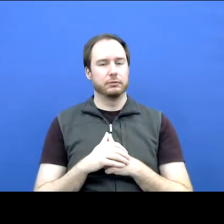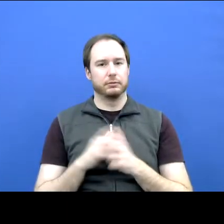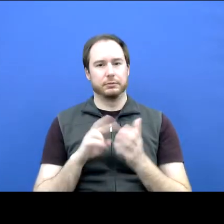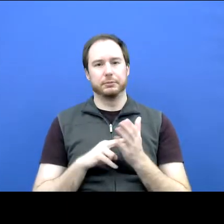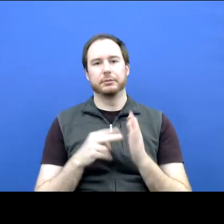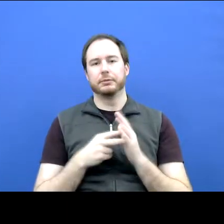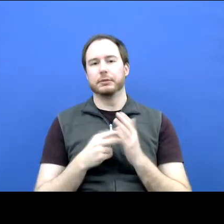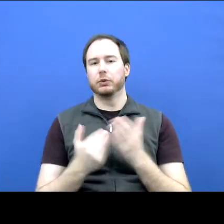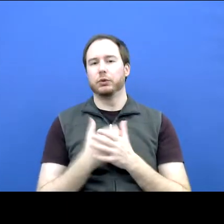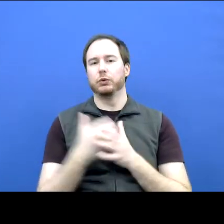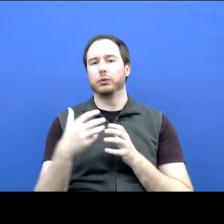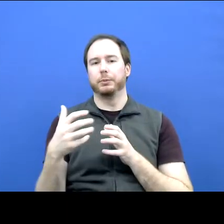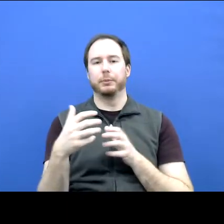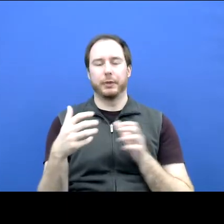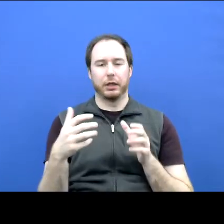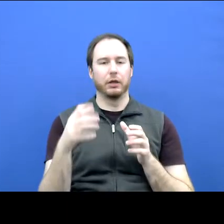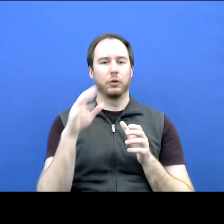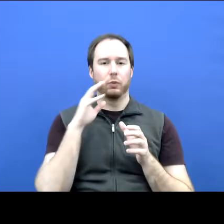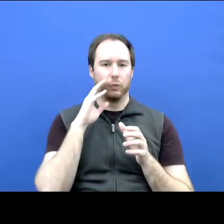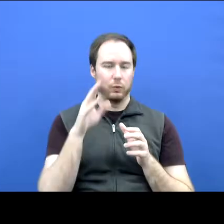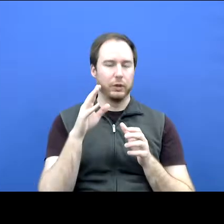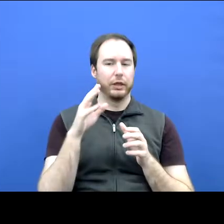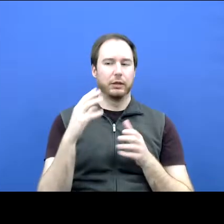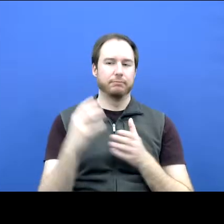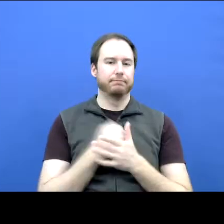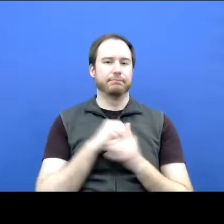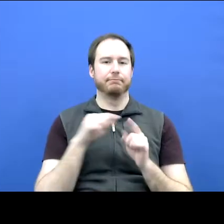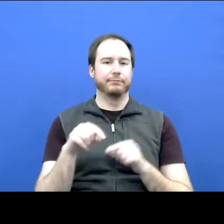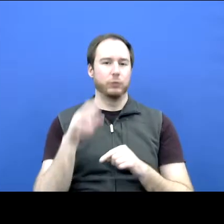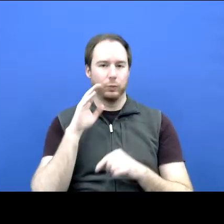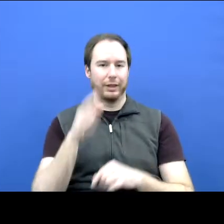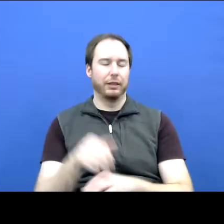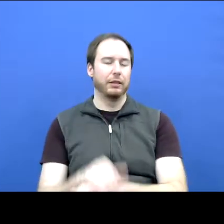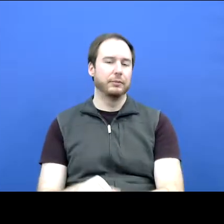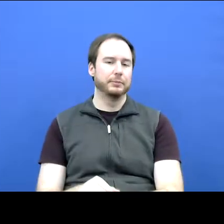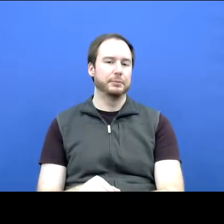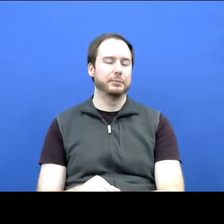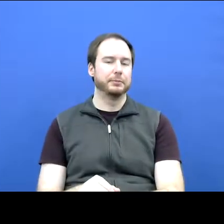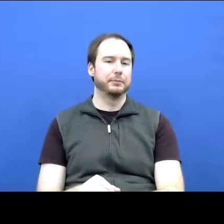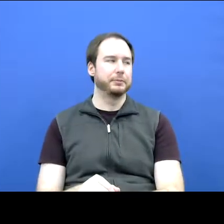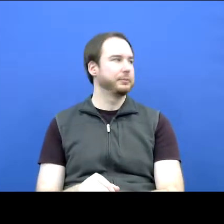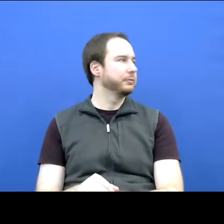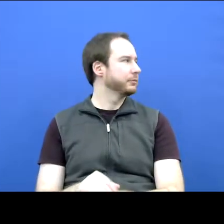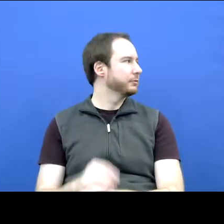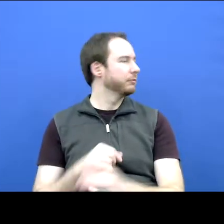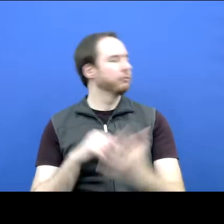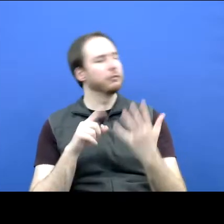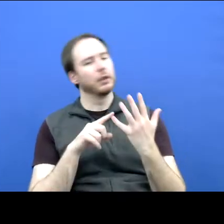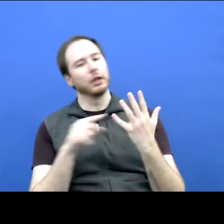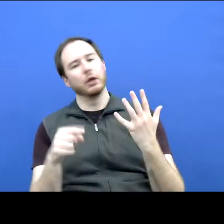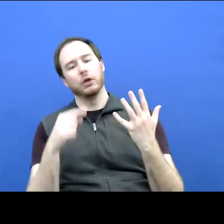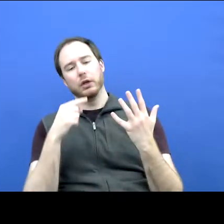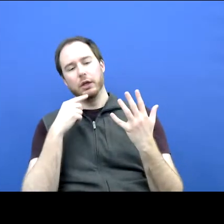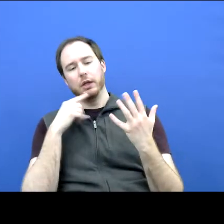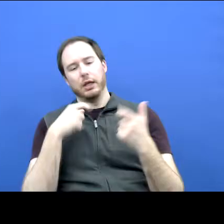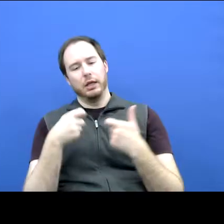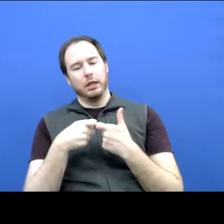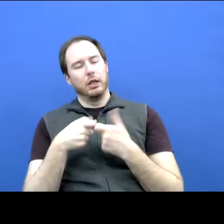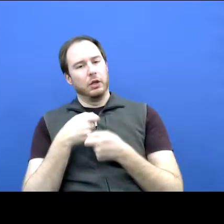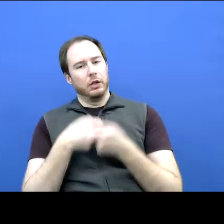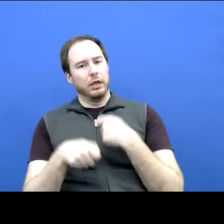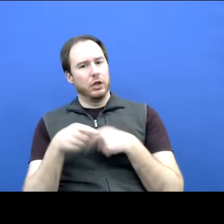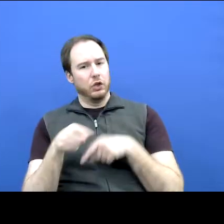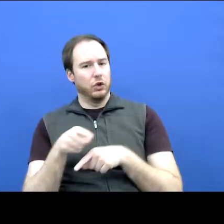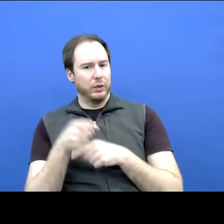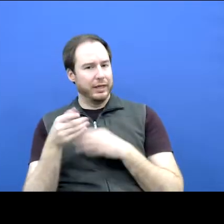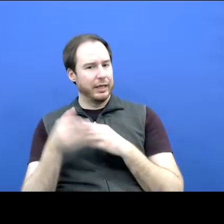then the new expanded space will be used quickly. Yep. Yeah. I know you said when they change the electrical, or they can do that